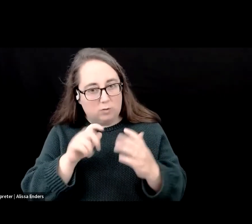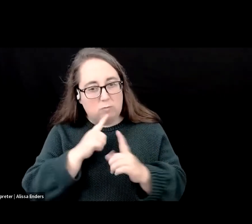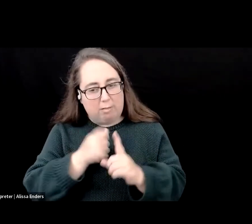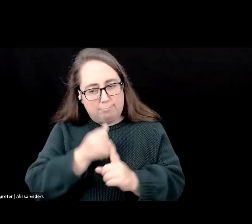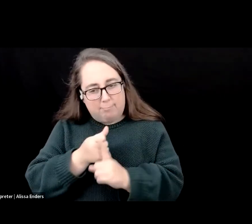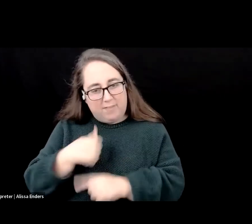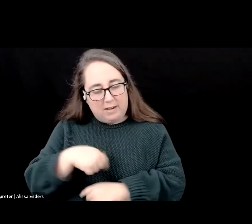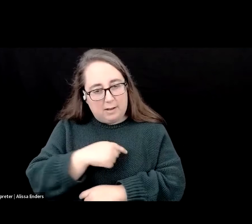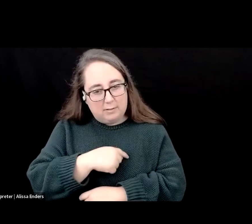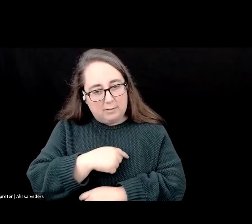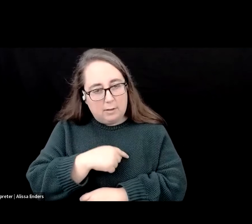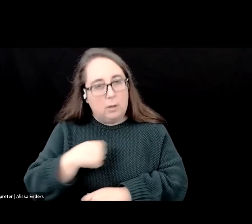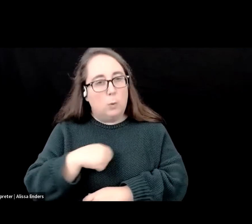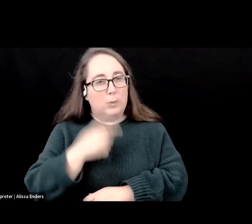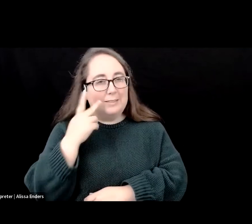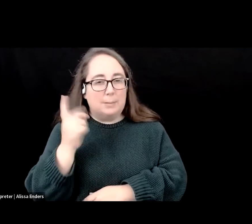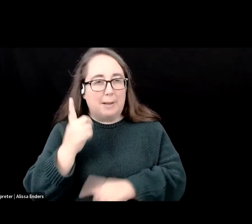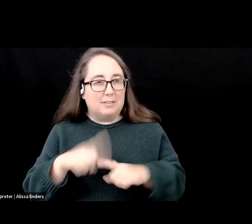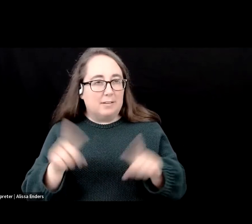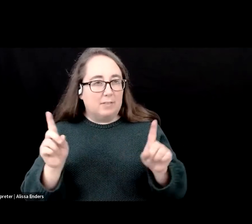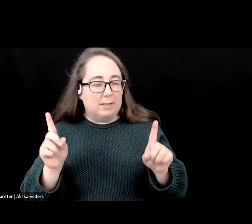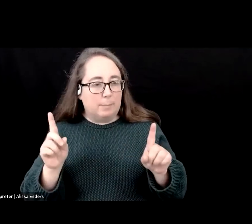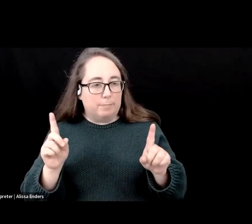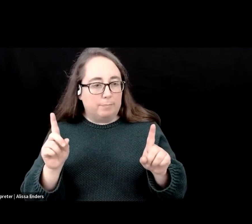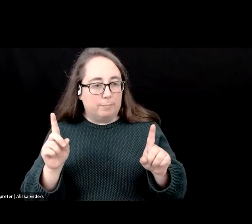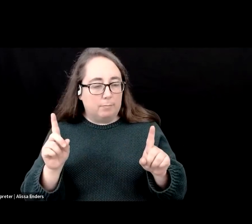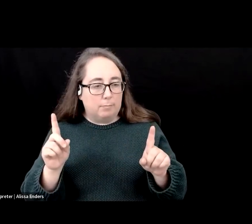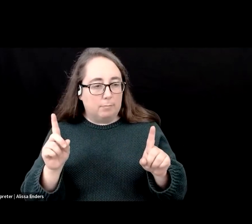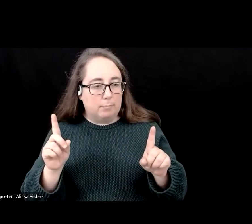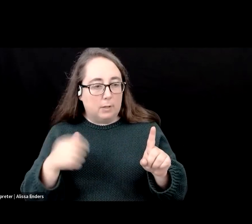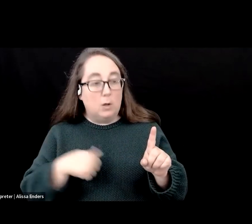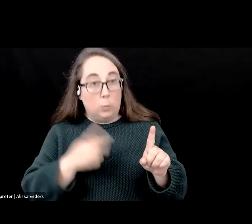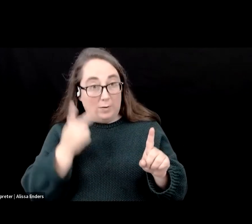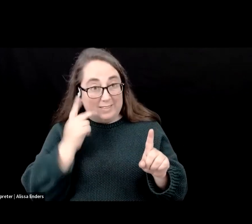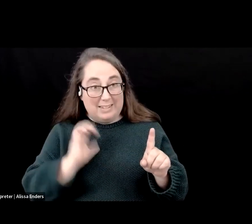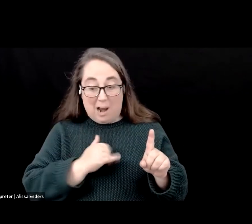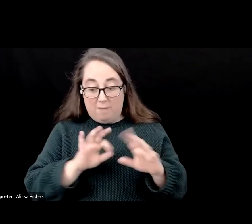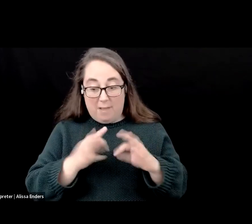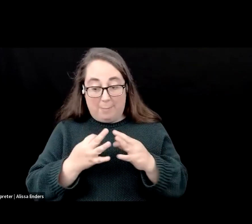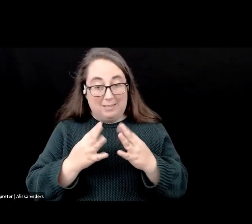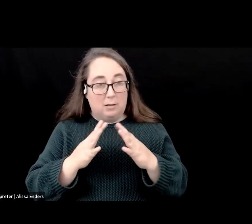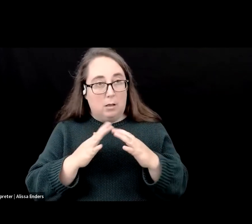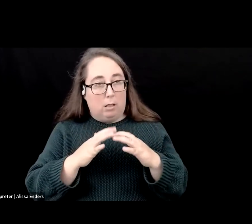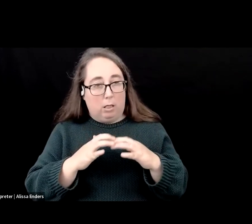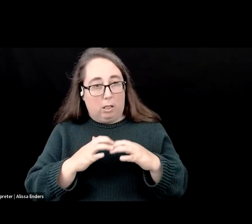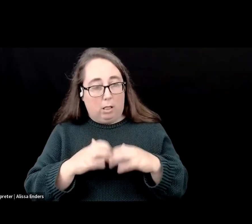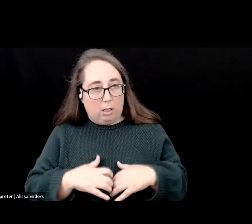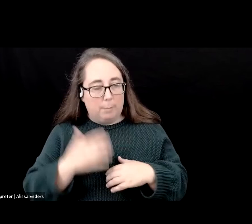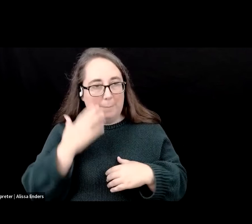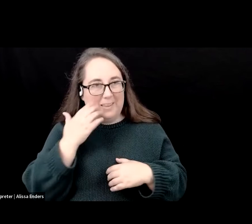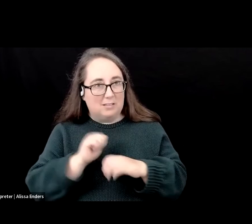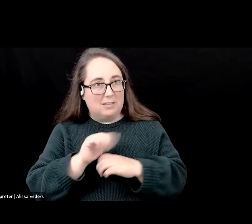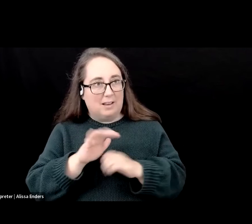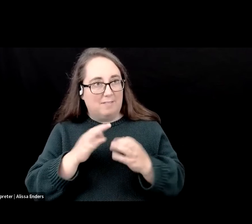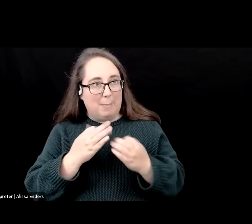democracy repeatedly cannot help our families. At home, we've seen our families tearing down policies, and now as women, like this